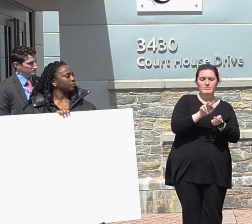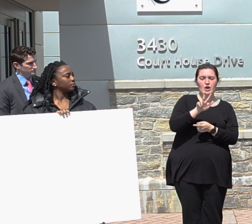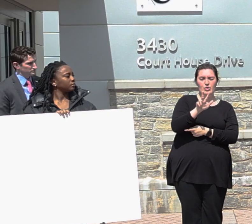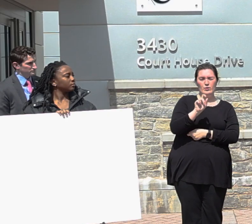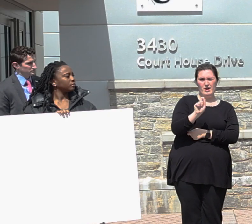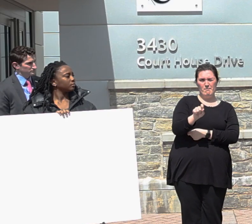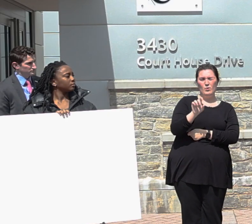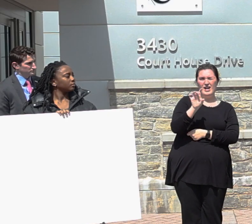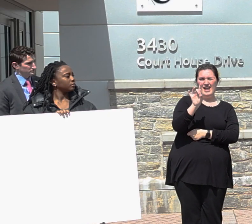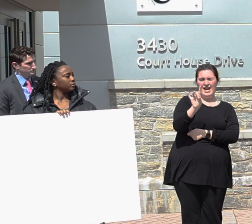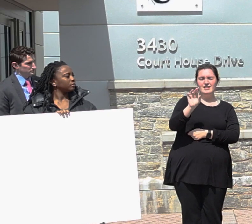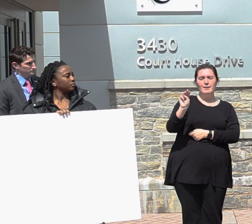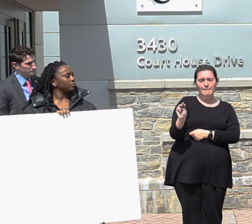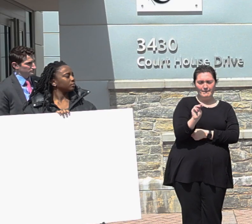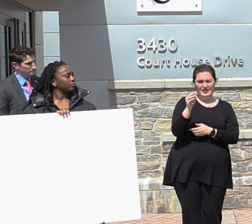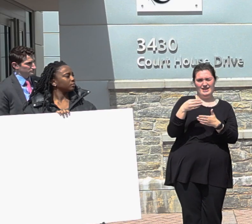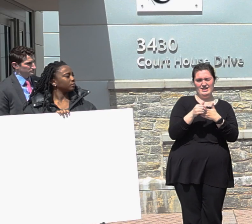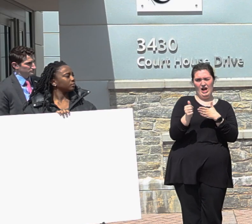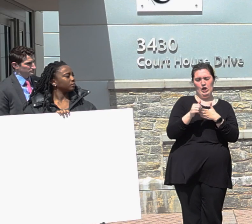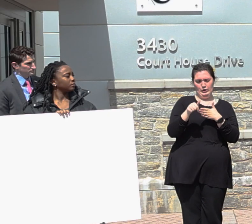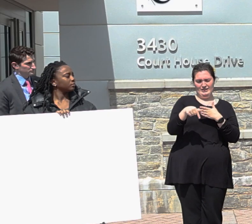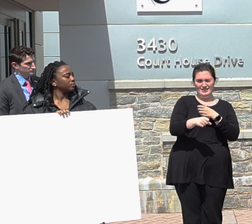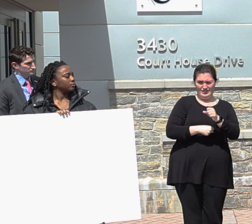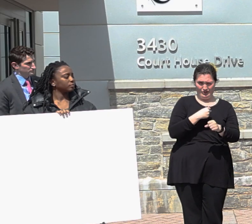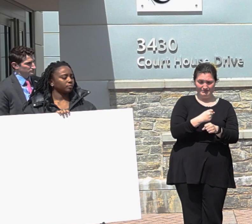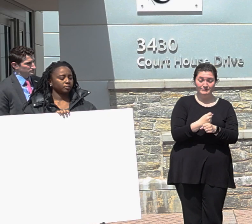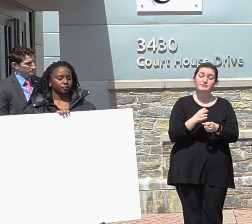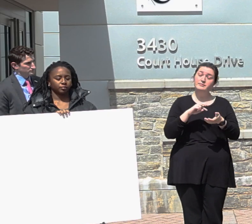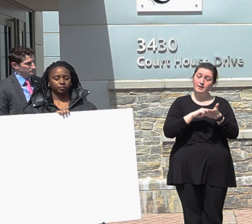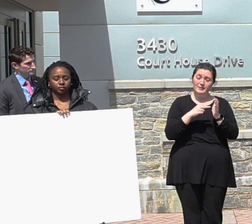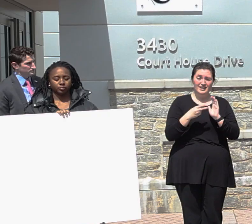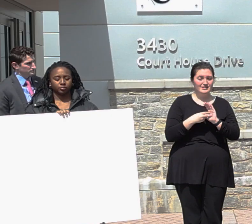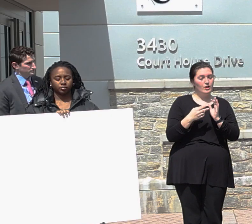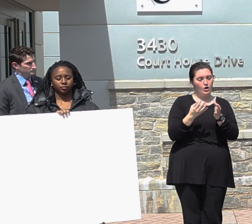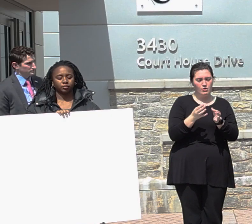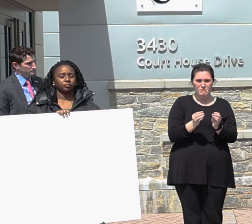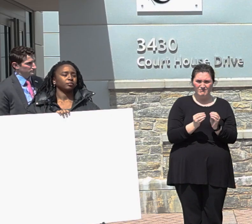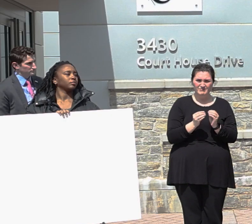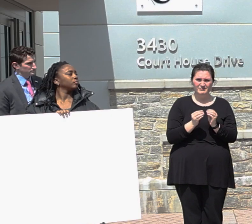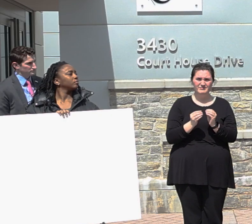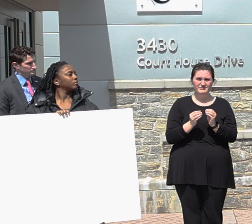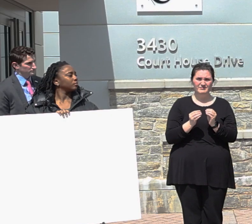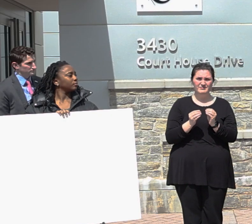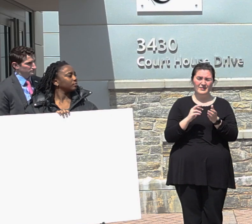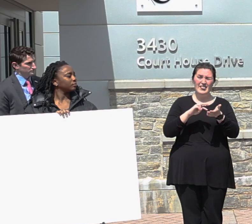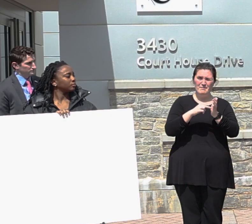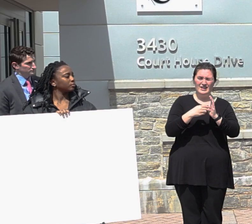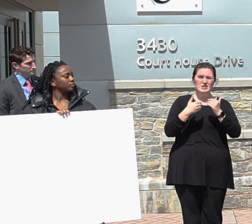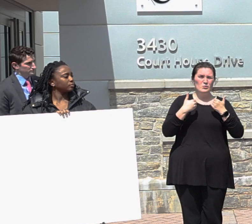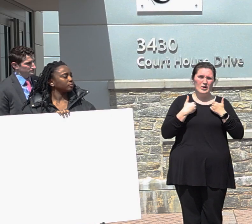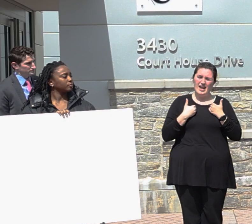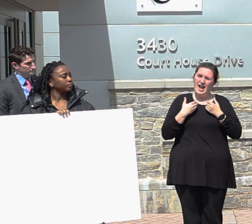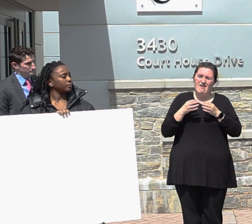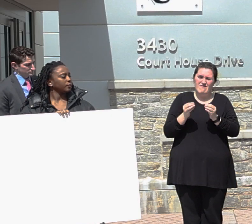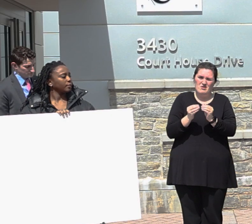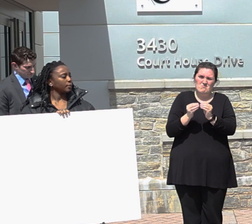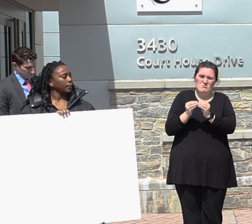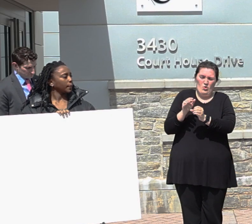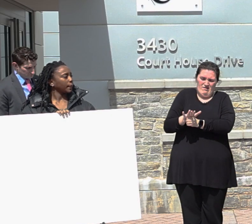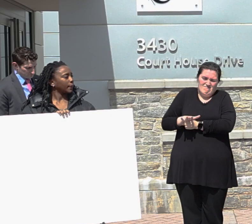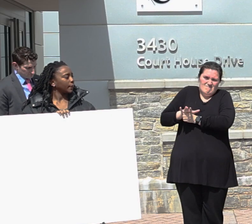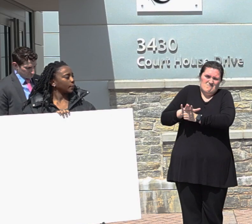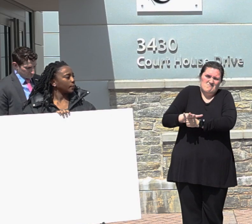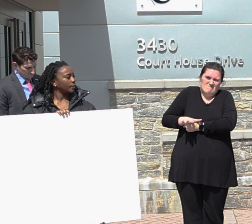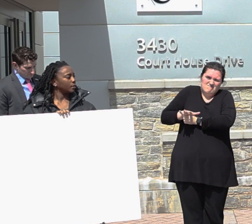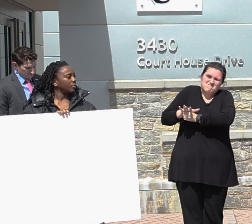million this year, meaning there are even greater local funding pressures on our school system. Earlier